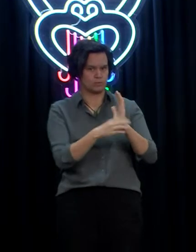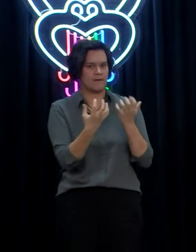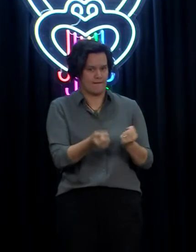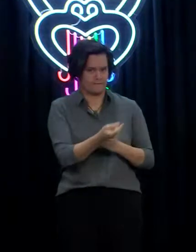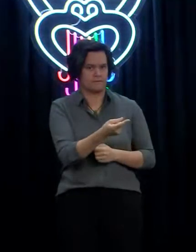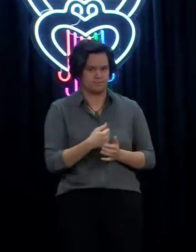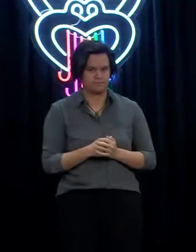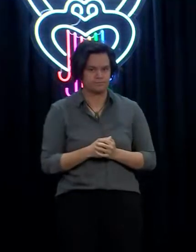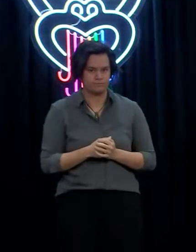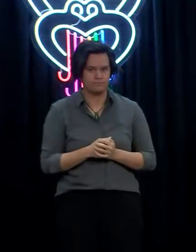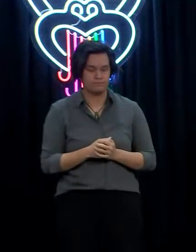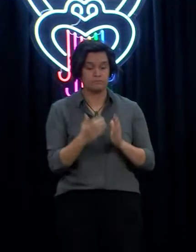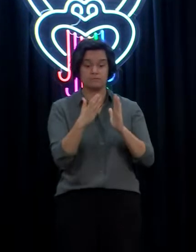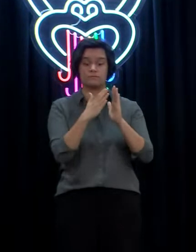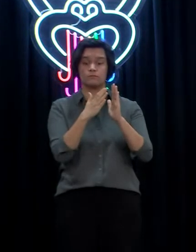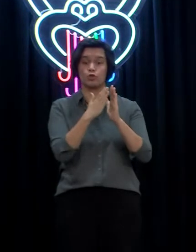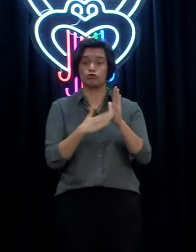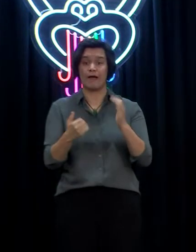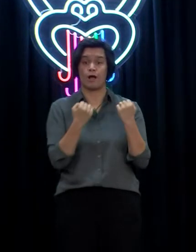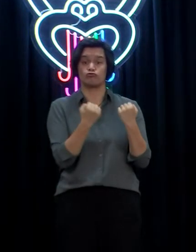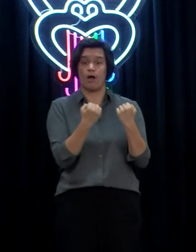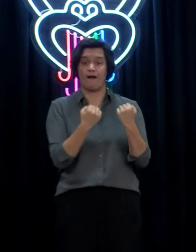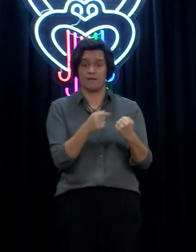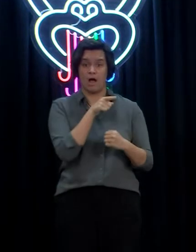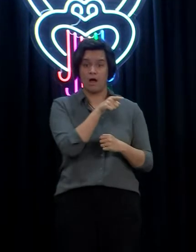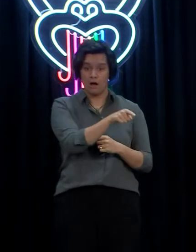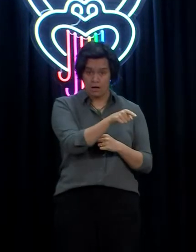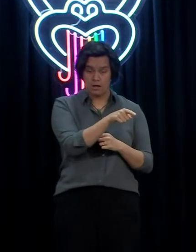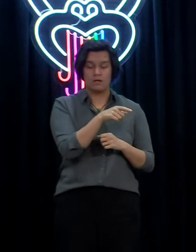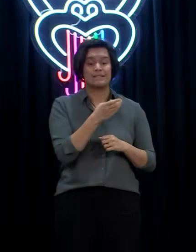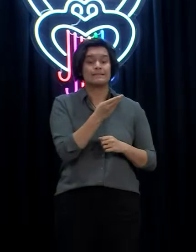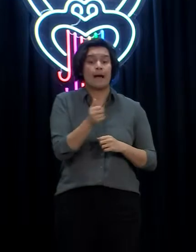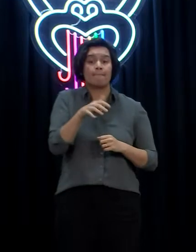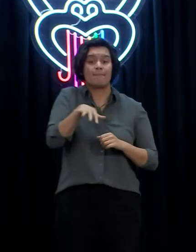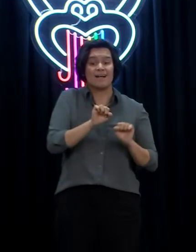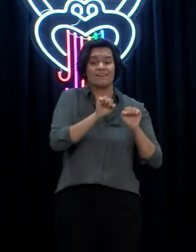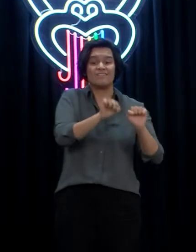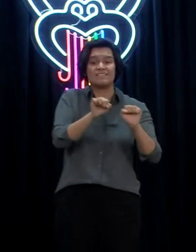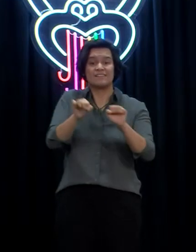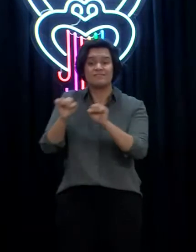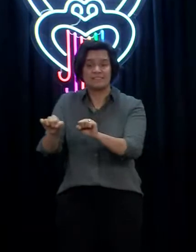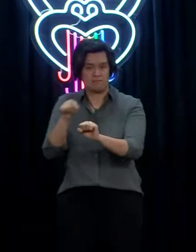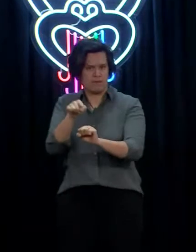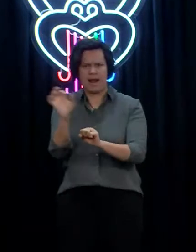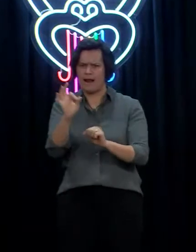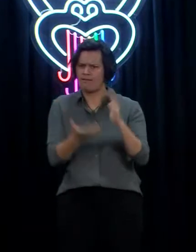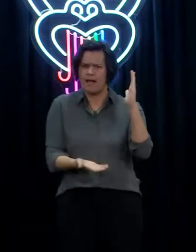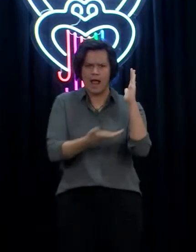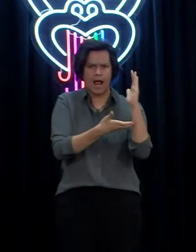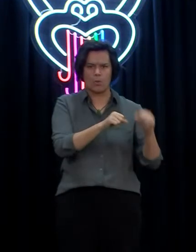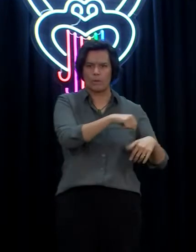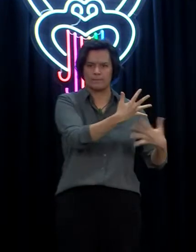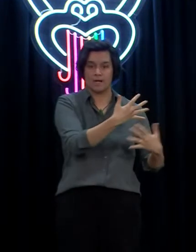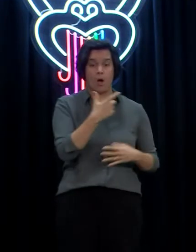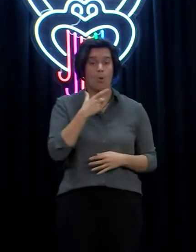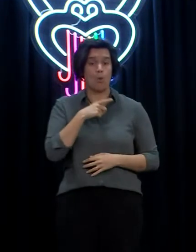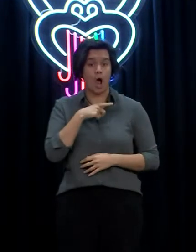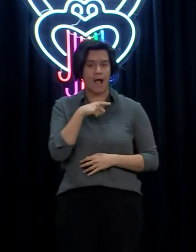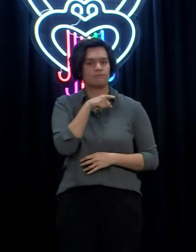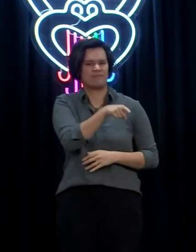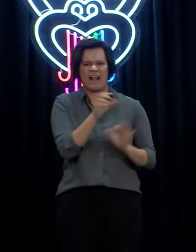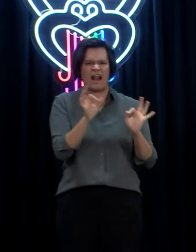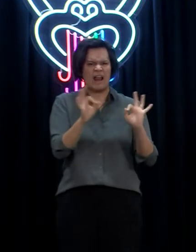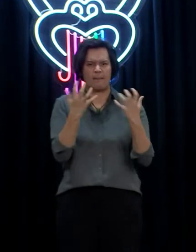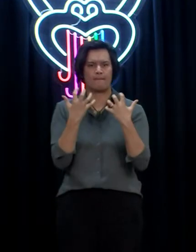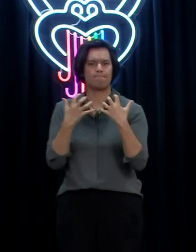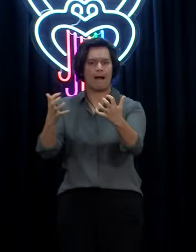truck driver visited for his work are not listed as locations of interest, as they were delivery areas not